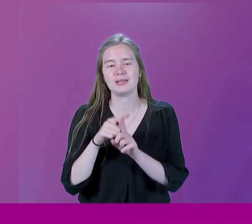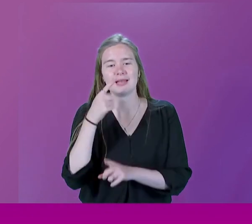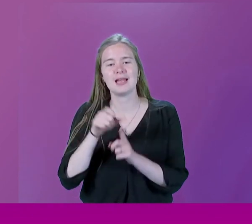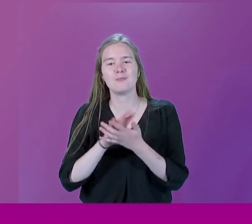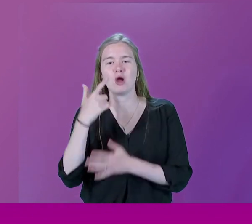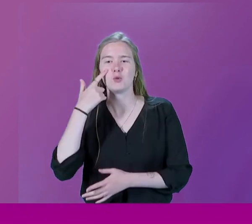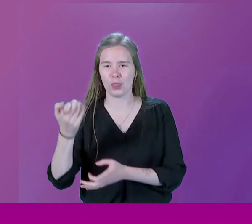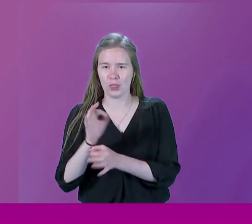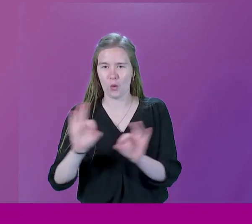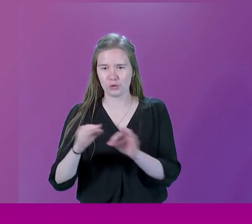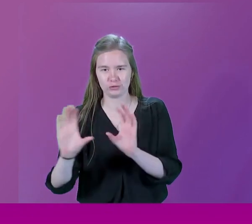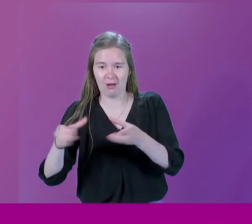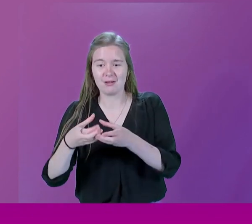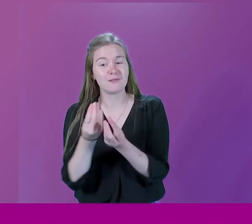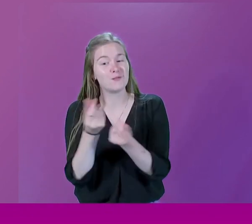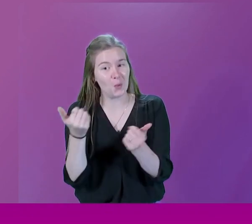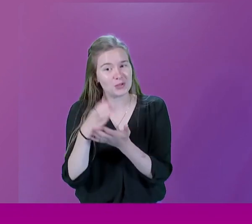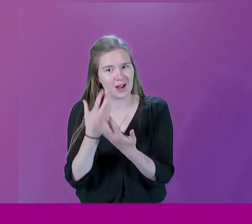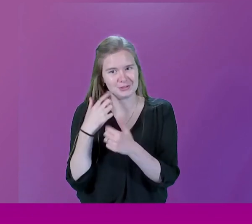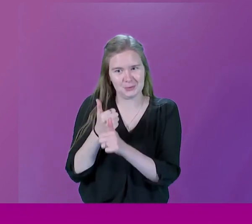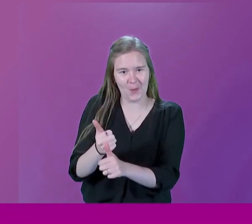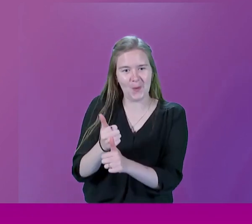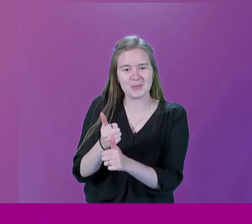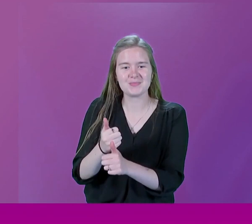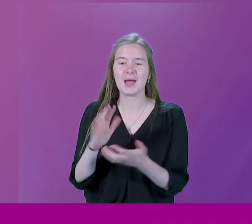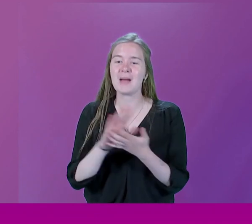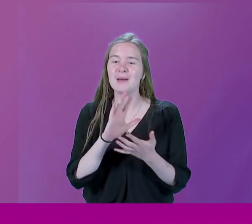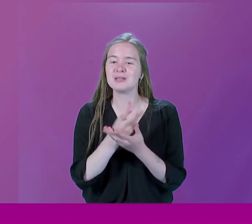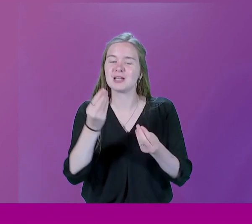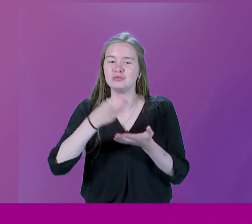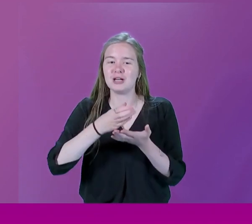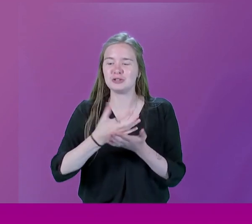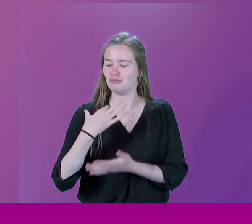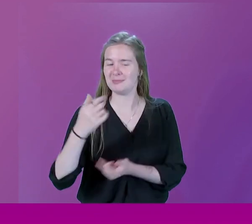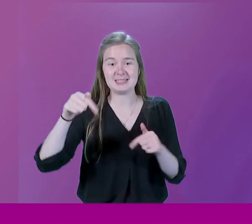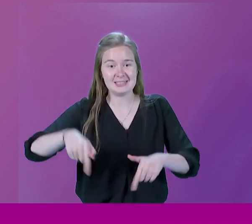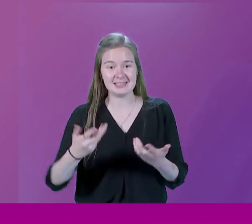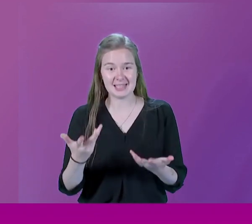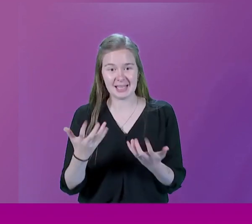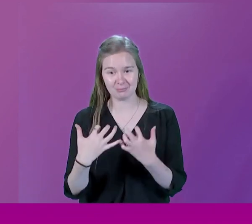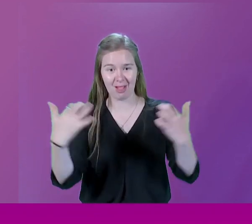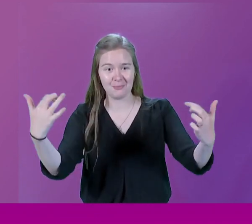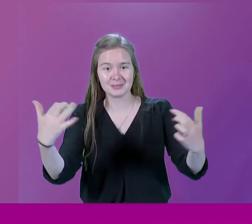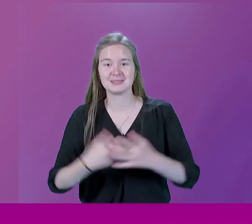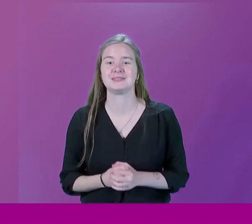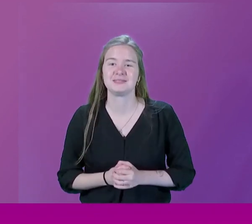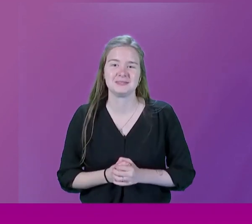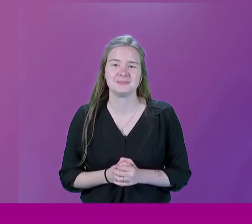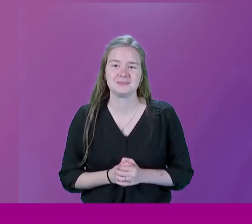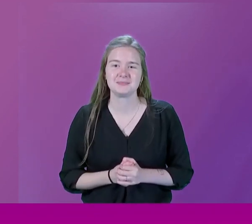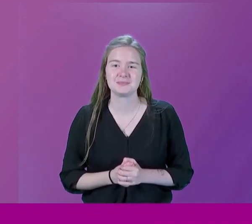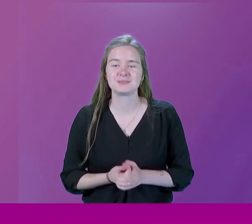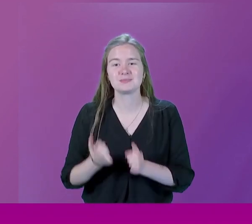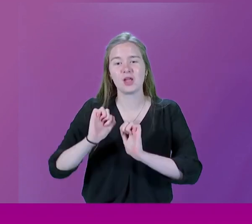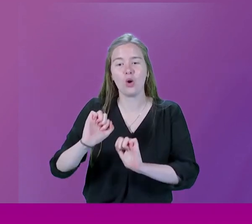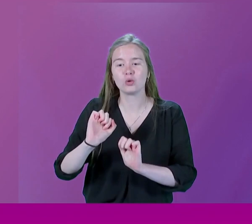Orchestra, to name but a few. Some of these charities, I'm delighted to say, are represented here in Parliament today.